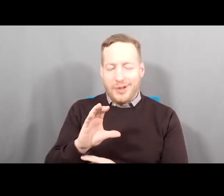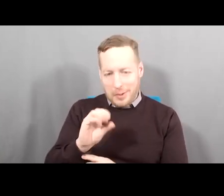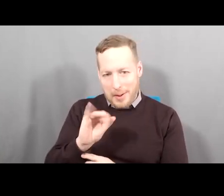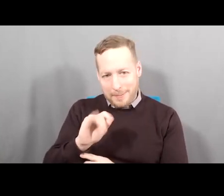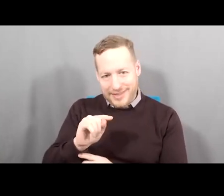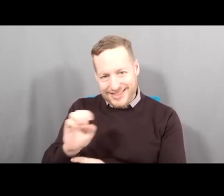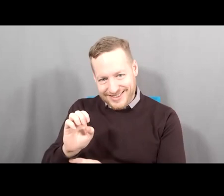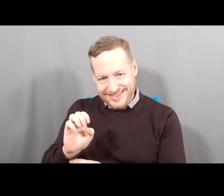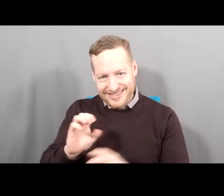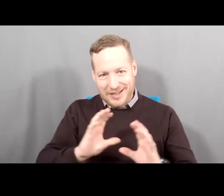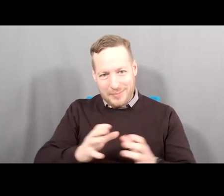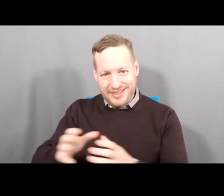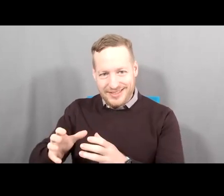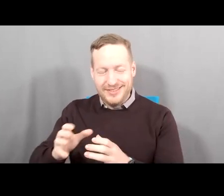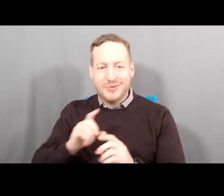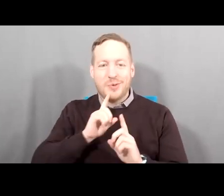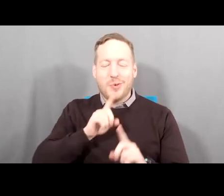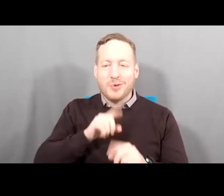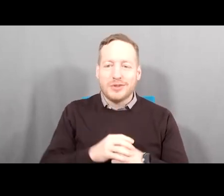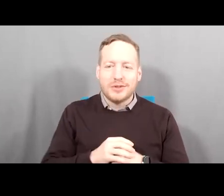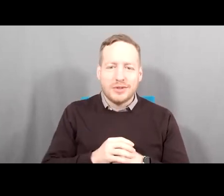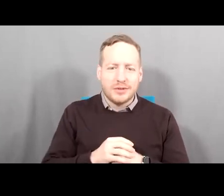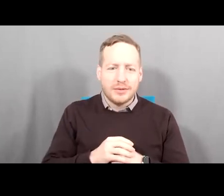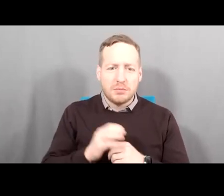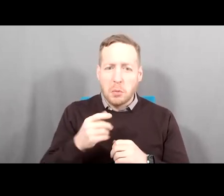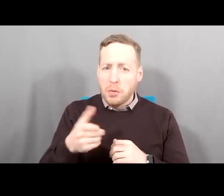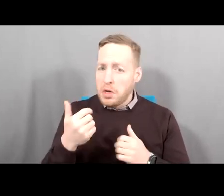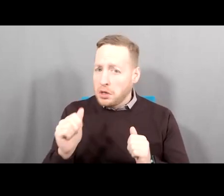have a brief committee reports.